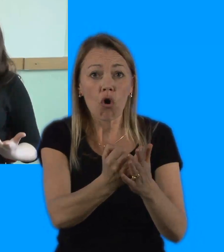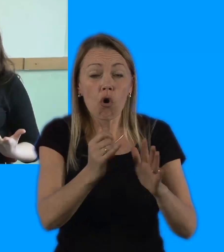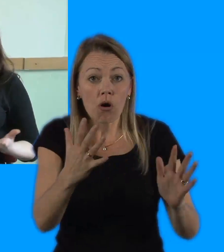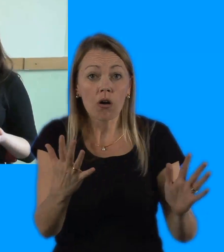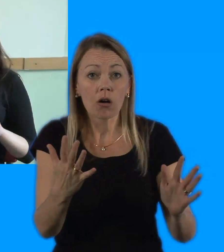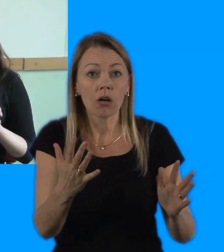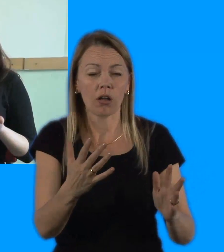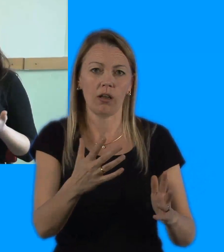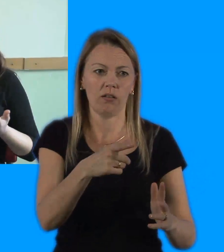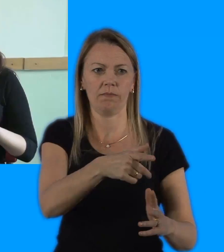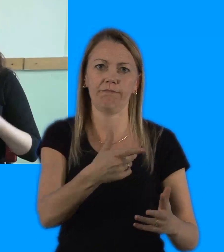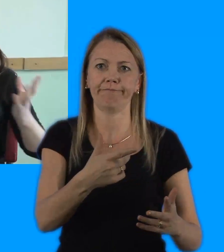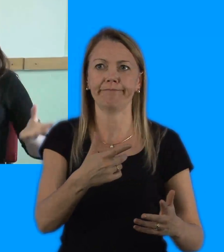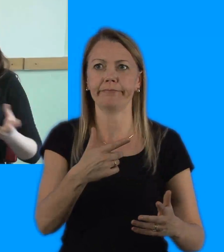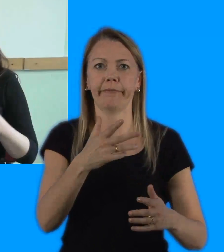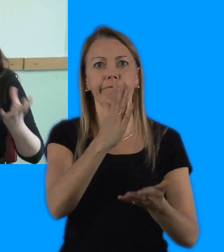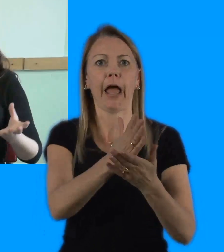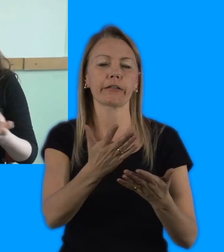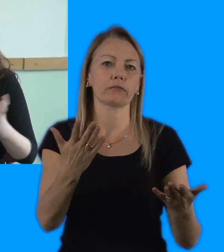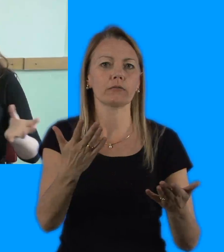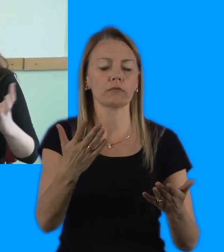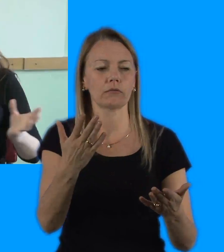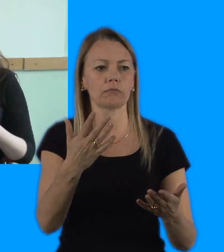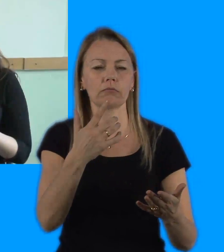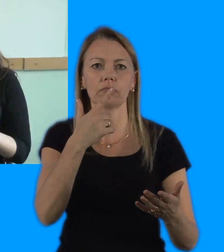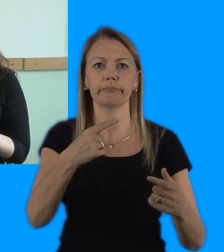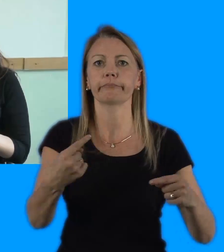either wrong if they've got their facts